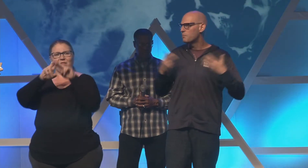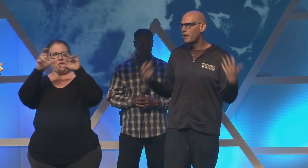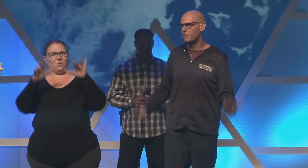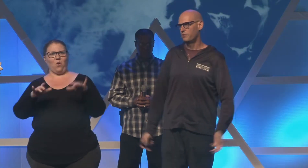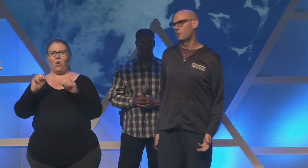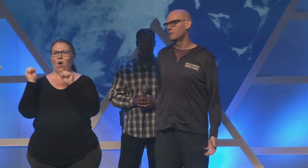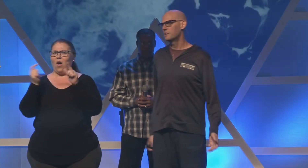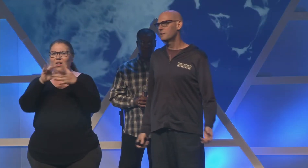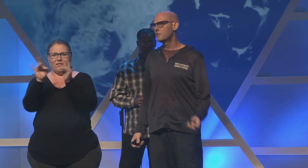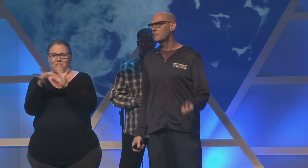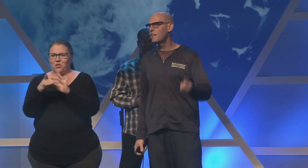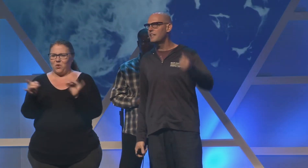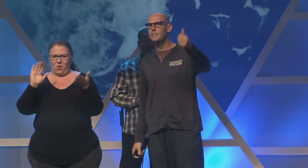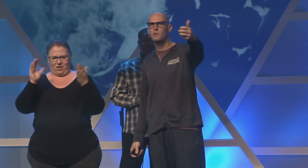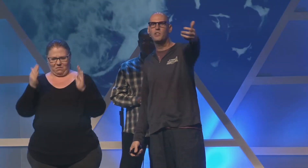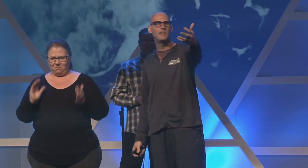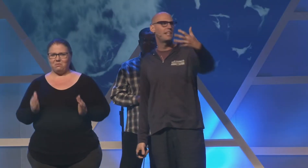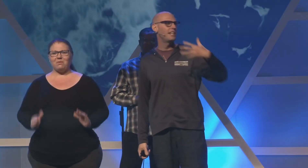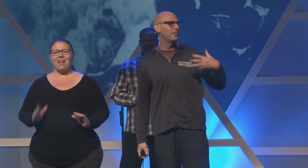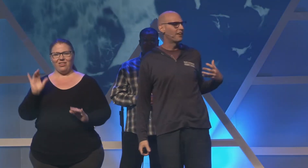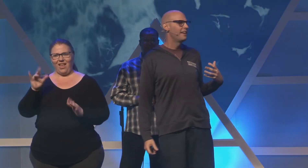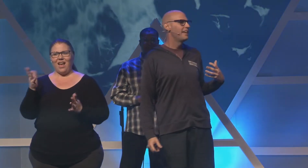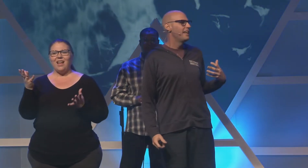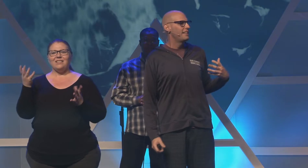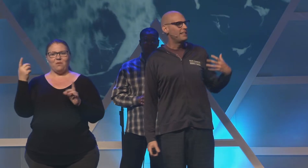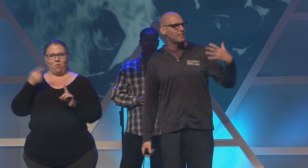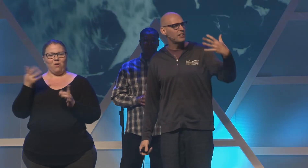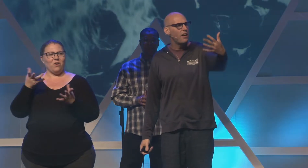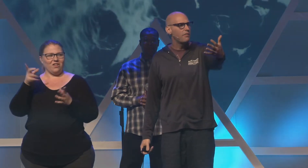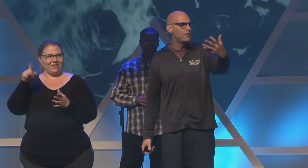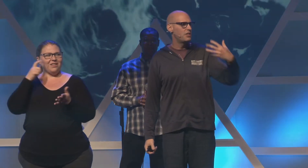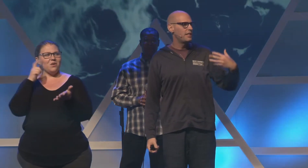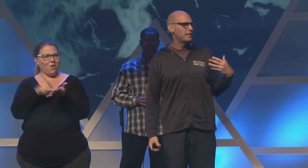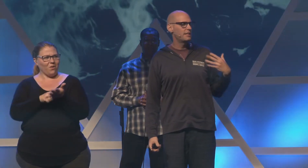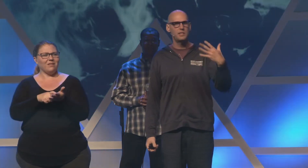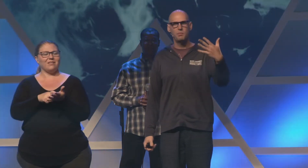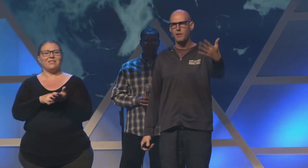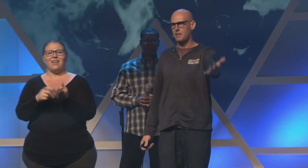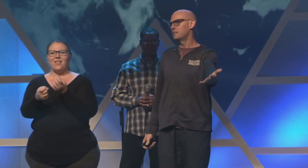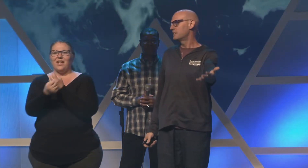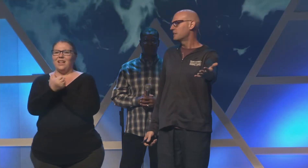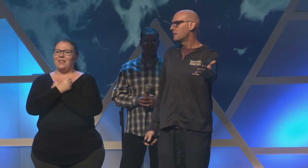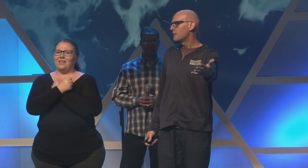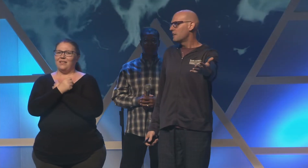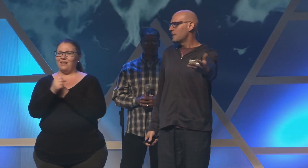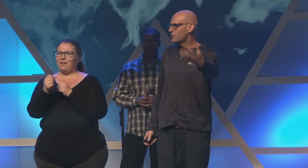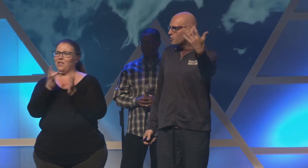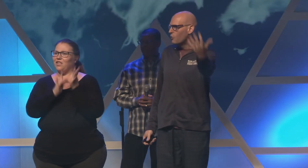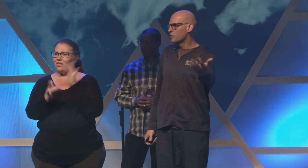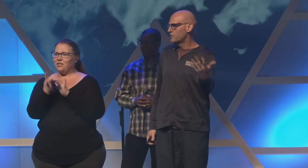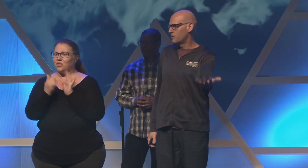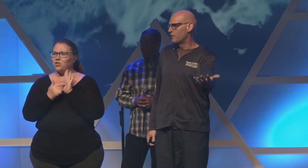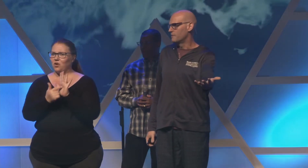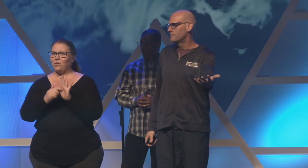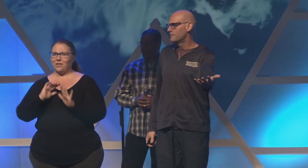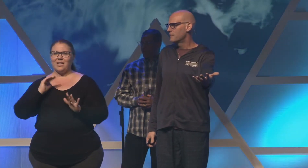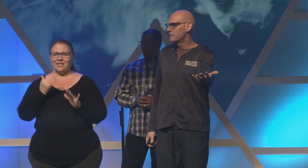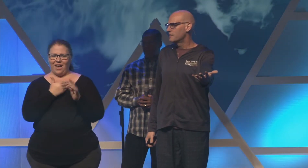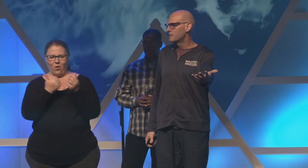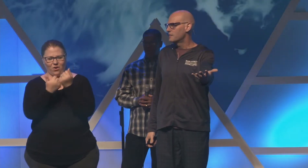those metaphors. So today, that's what you need to hear, that this love that Jesus displays is our